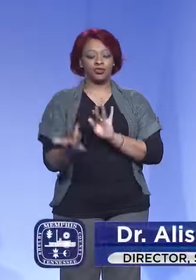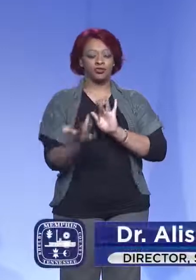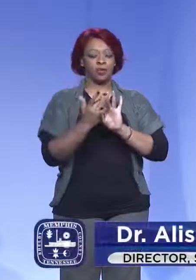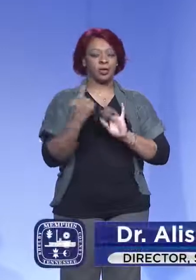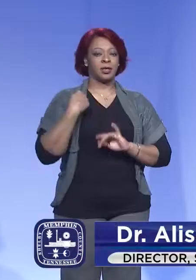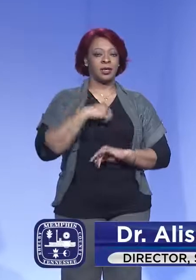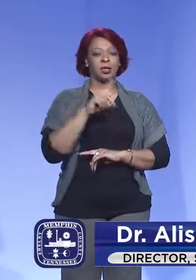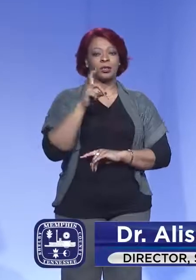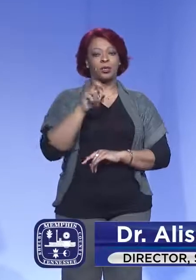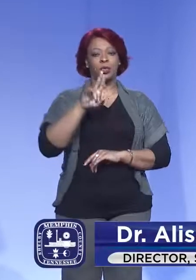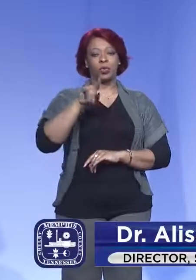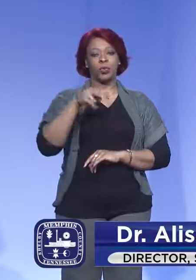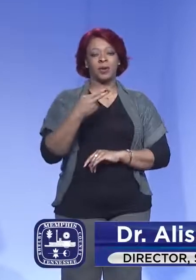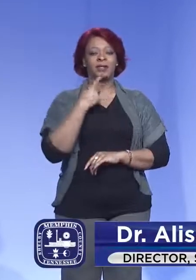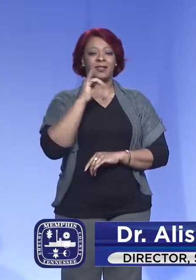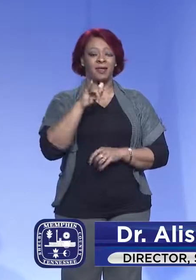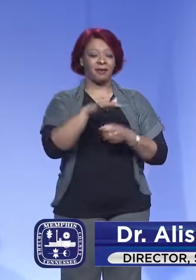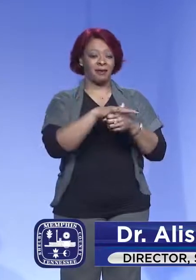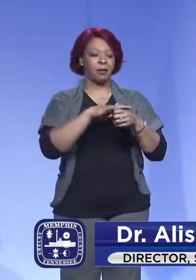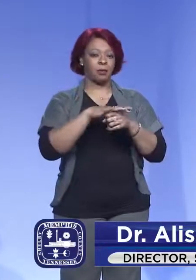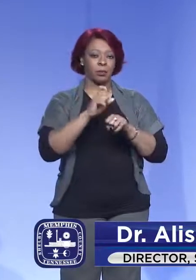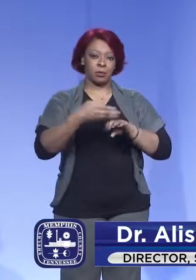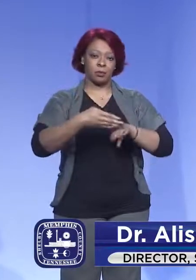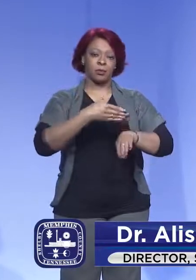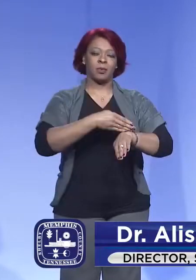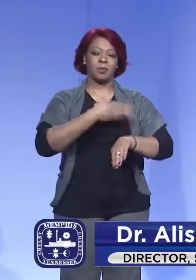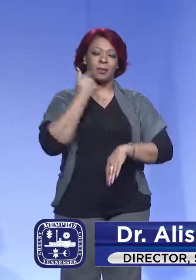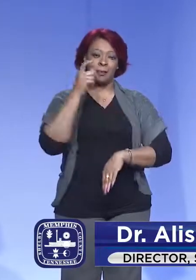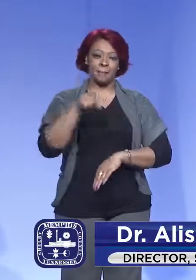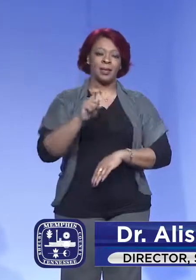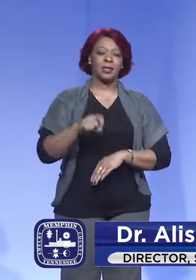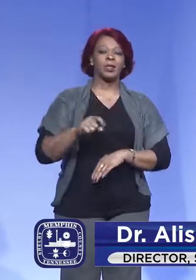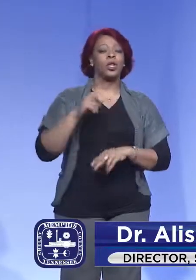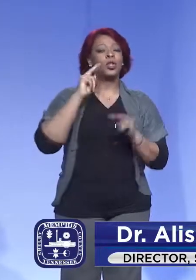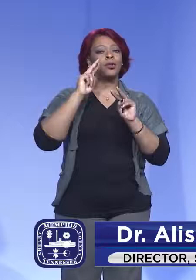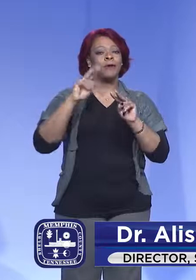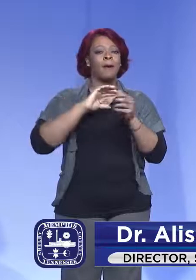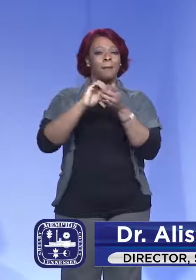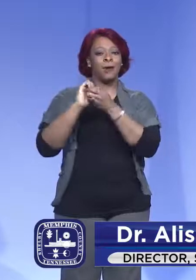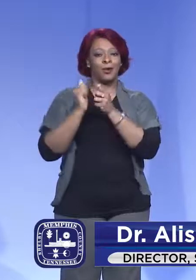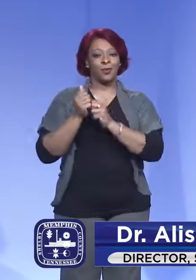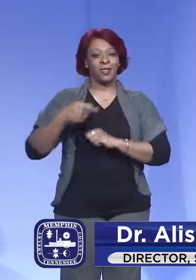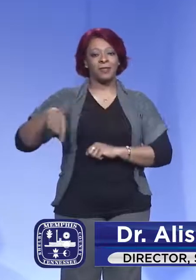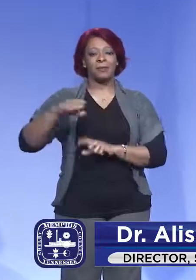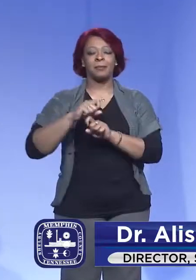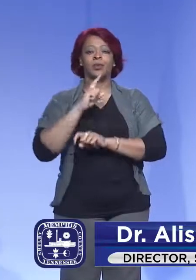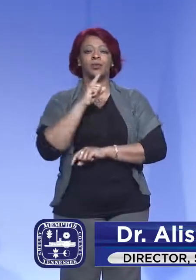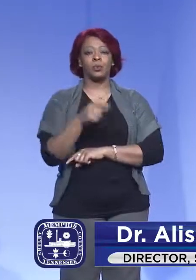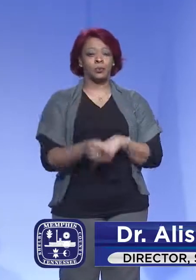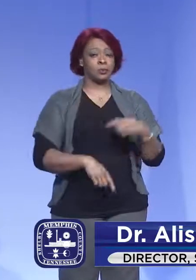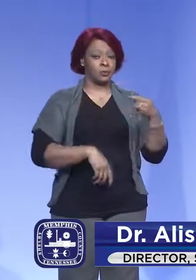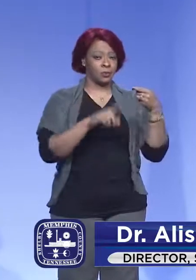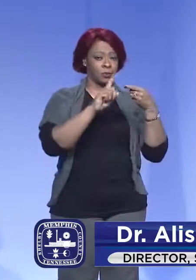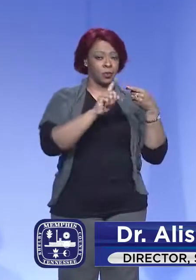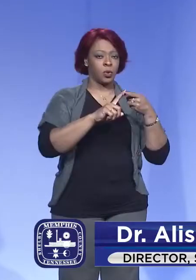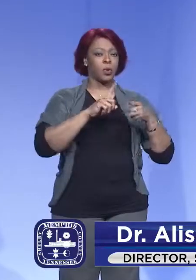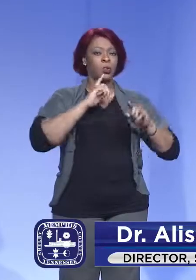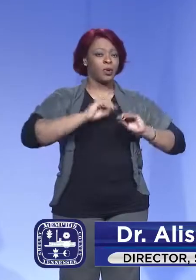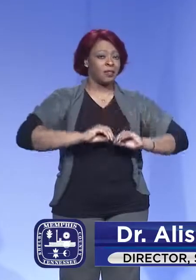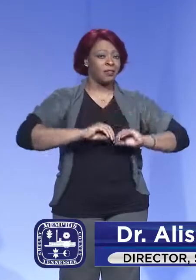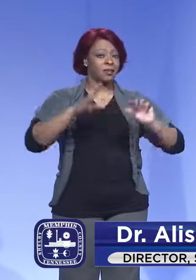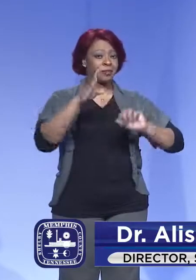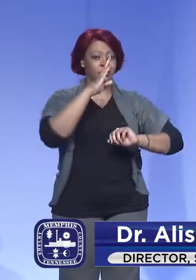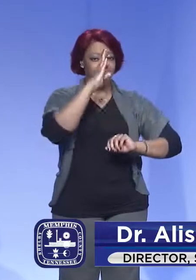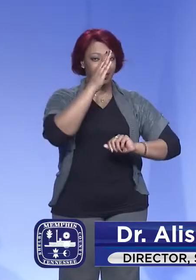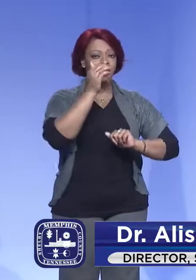Randolph said, this is an area we really can do much better, so we're looking forward to our partnership and making sure, one, that it's clear that everyone